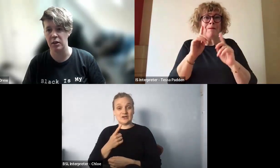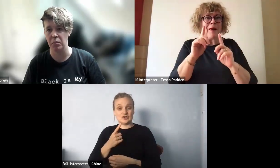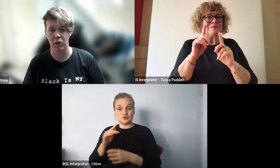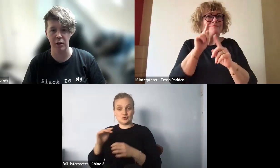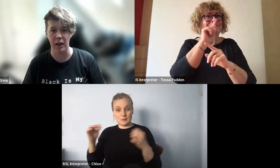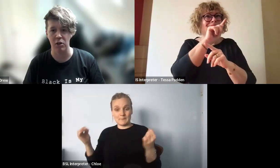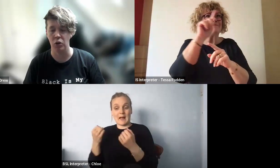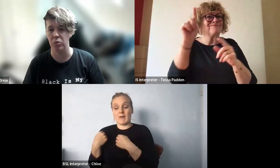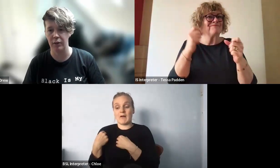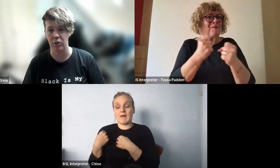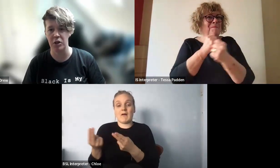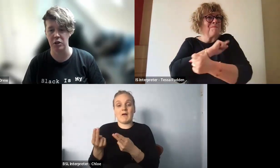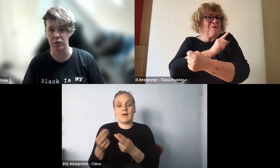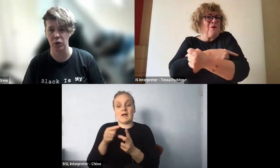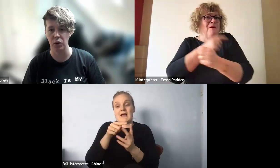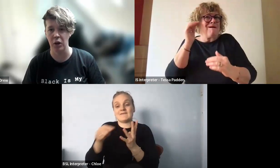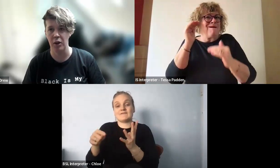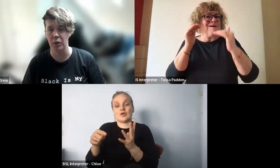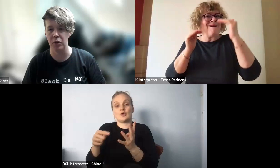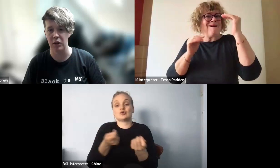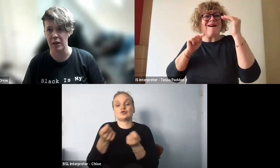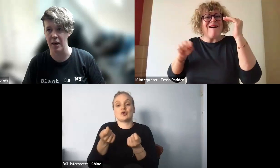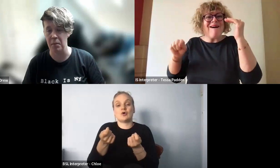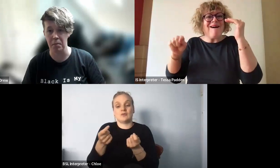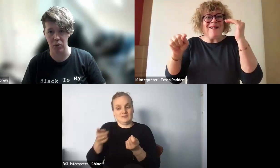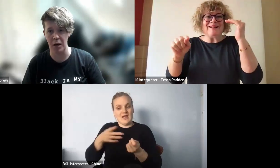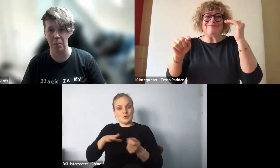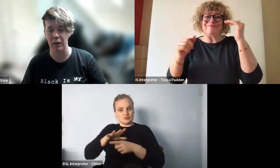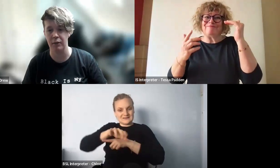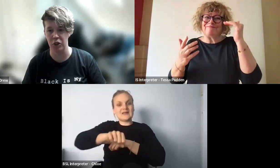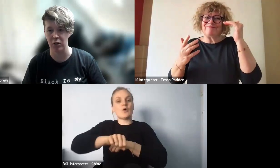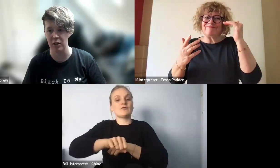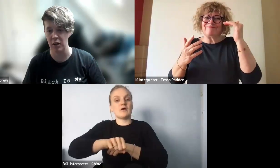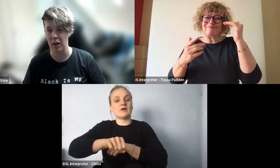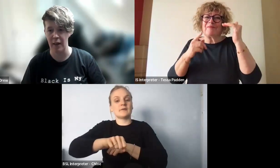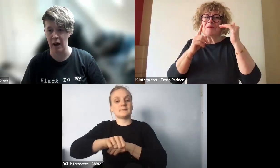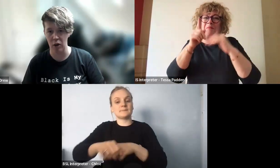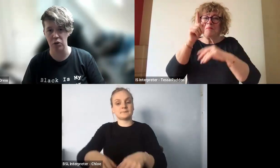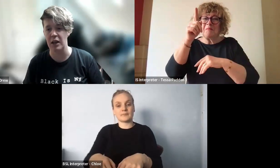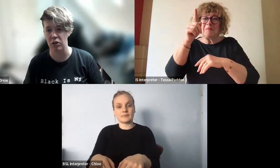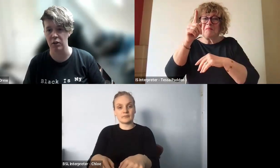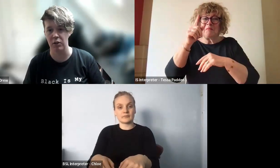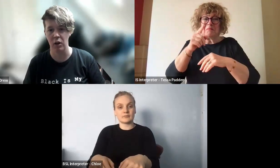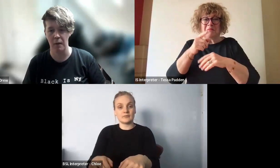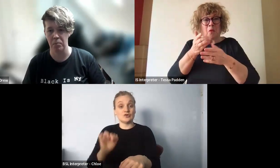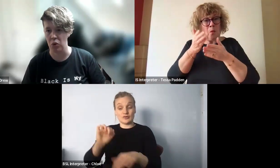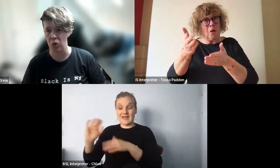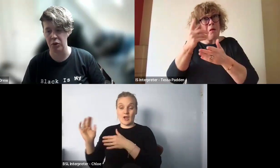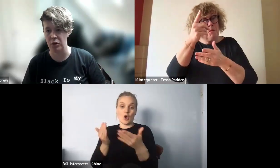the democratization or proliferation of tools that would see their prime beneficiaries, their host